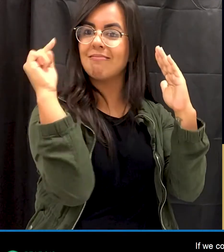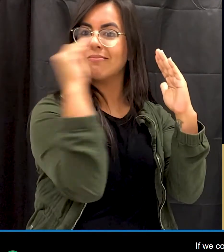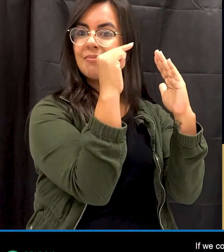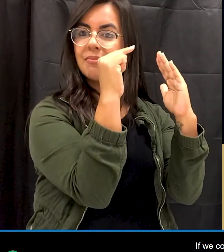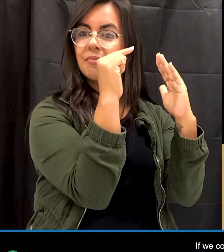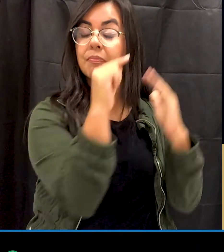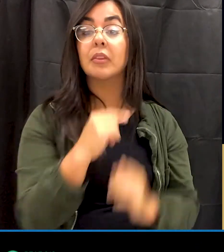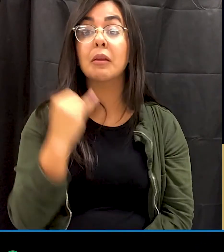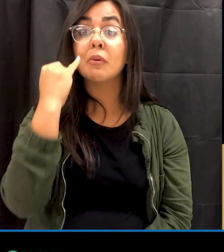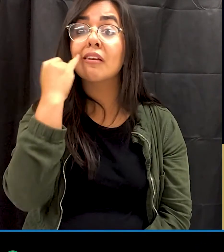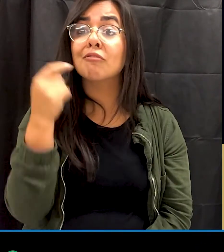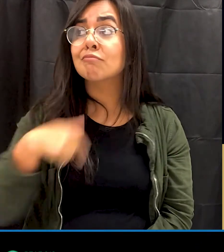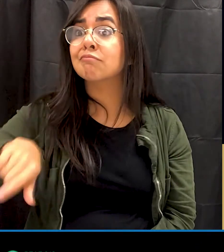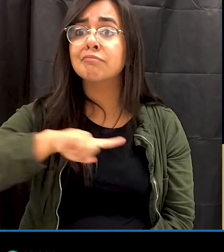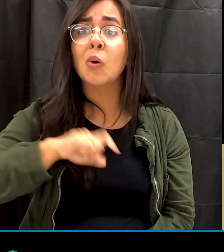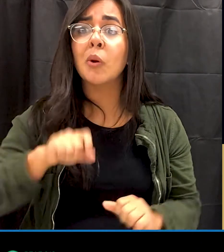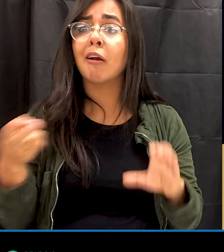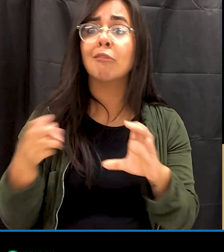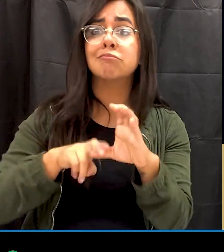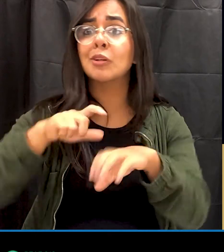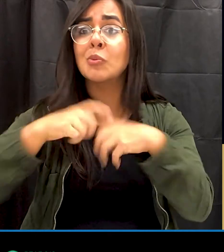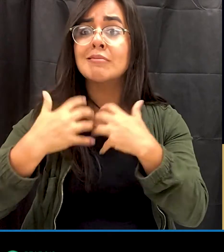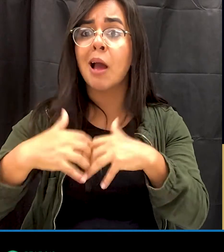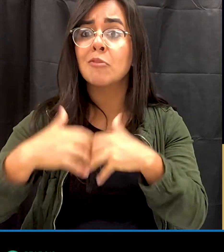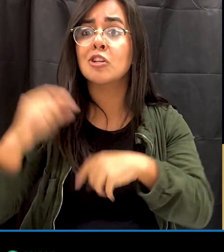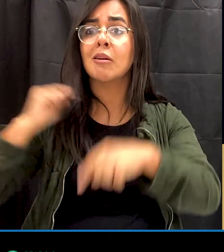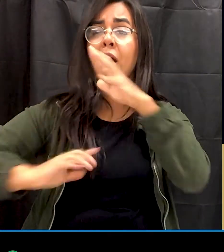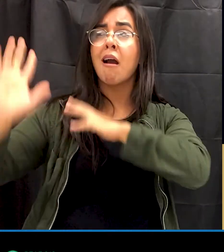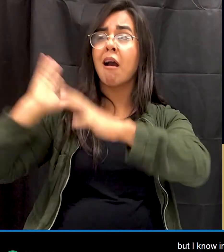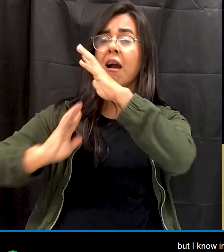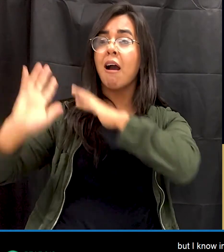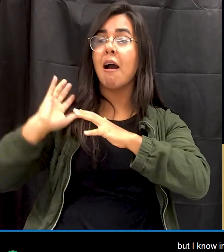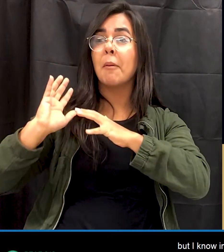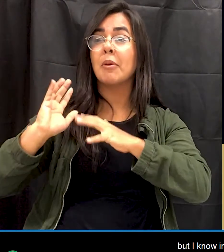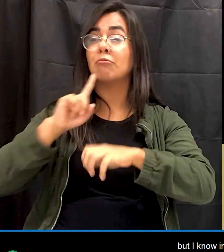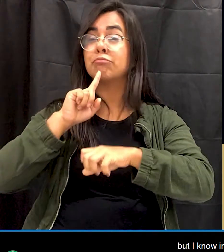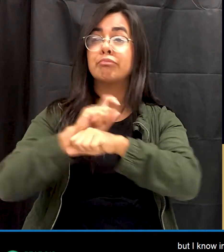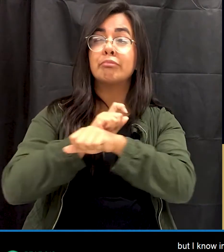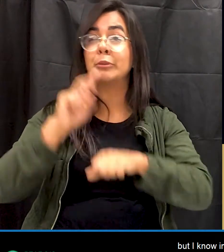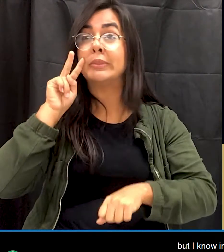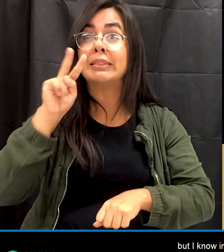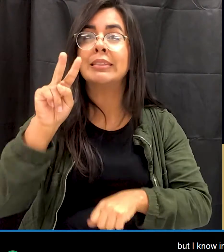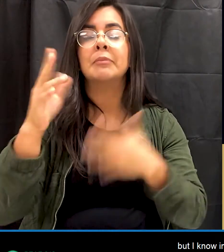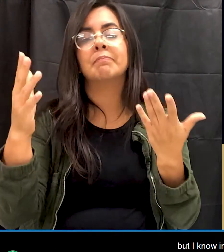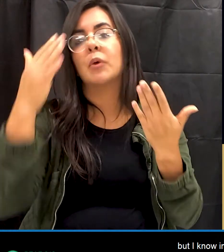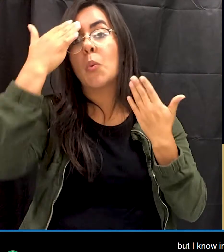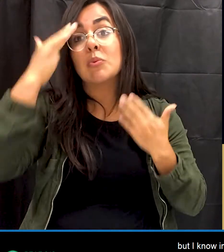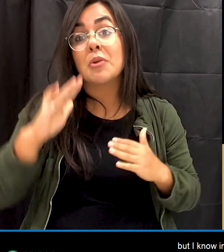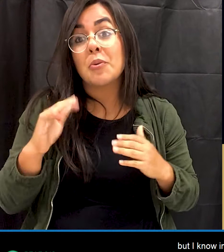back through a time machine and have raw video footage, which one was it? I don't know. But I know in choosing those two